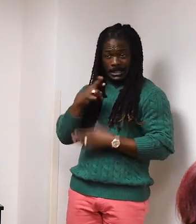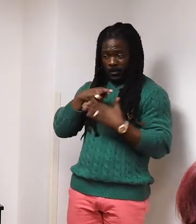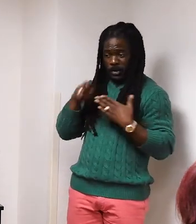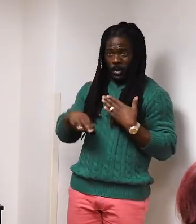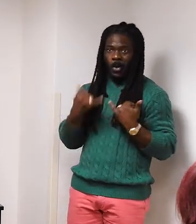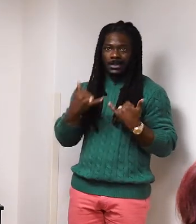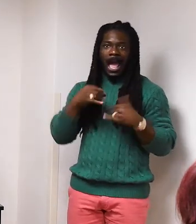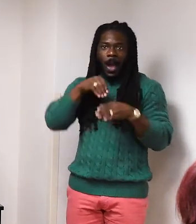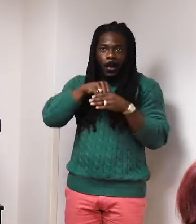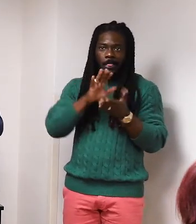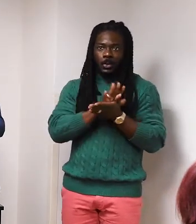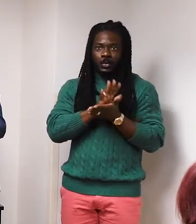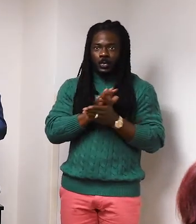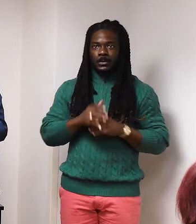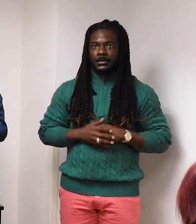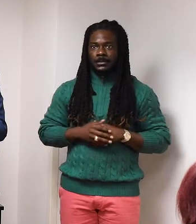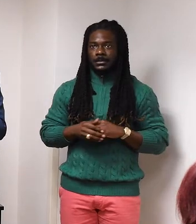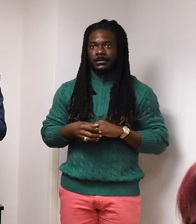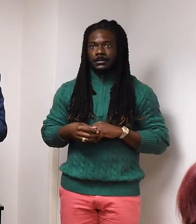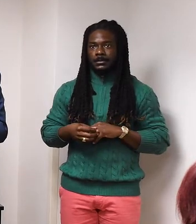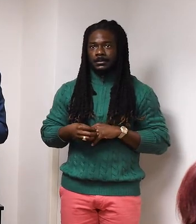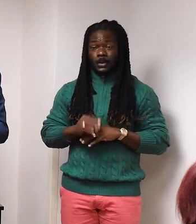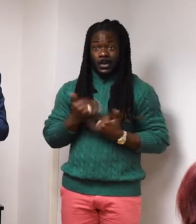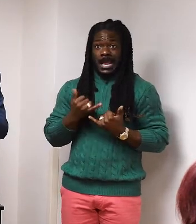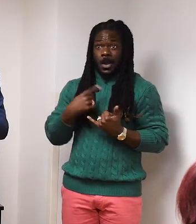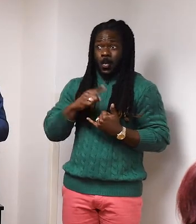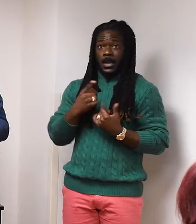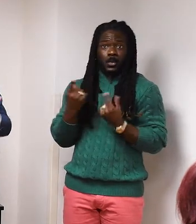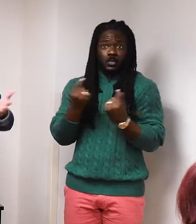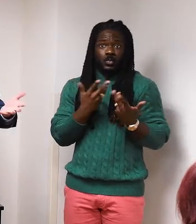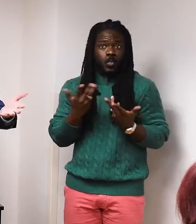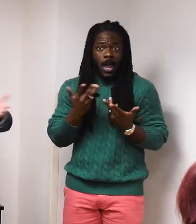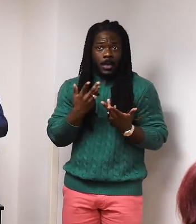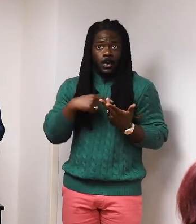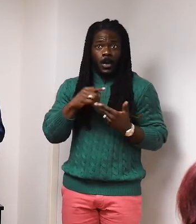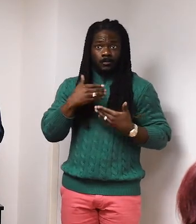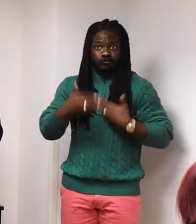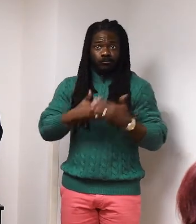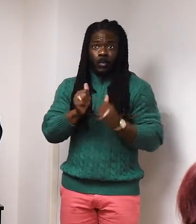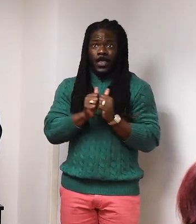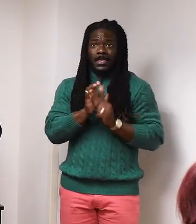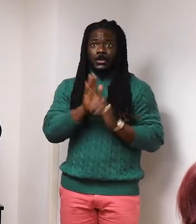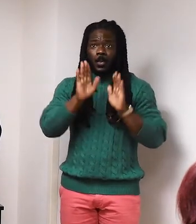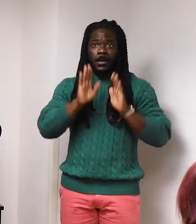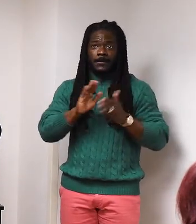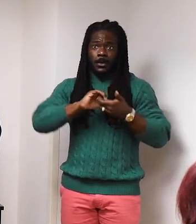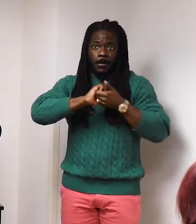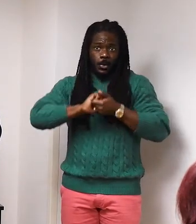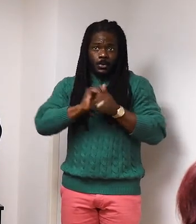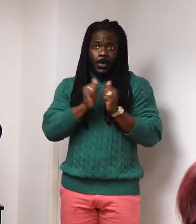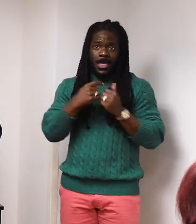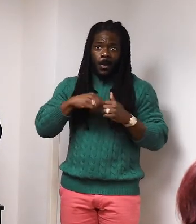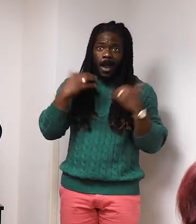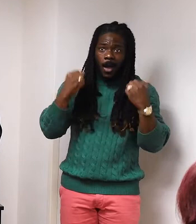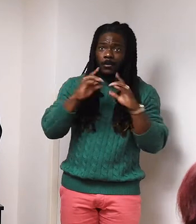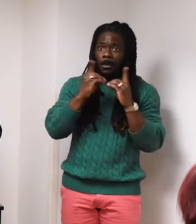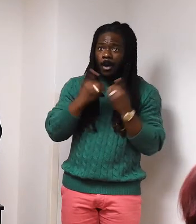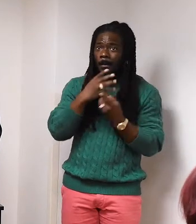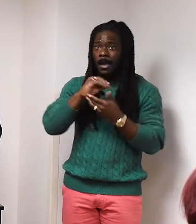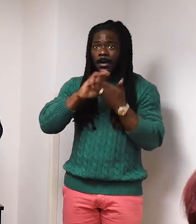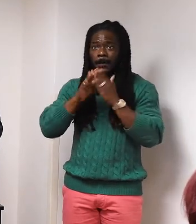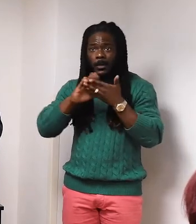right now in our schools. And so our effort as we move forward with the outstanding partnership with our health department and our community